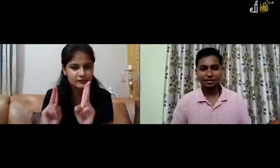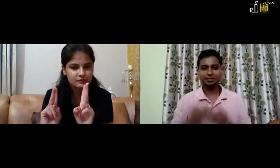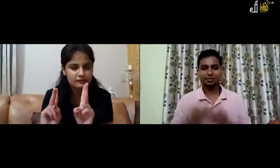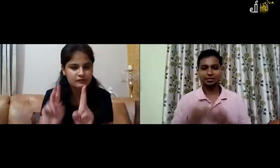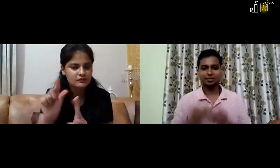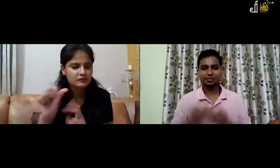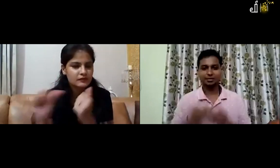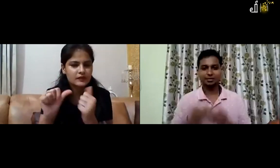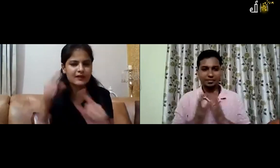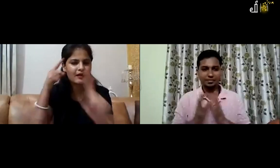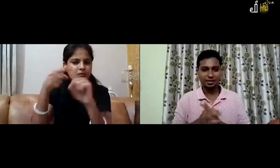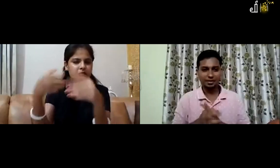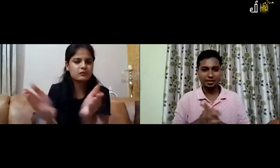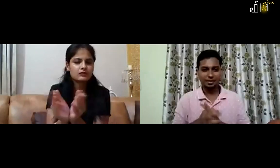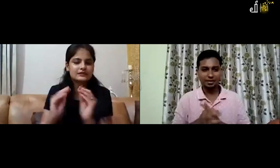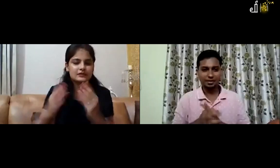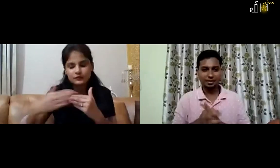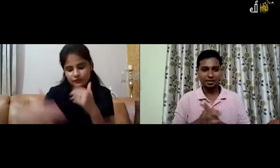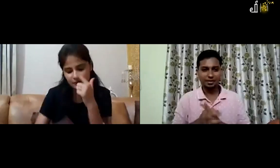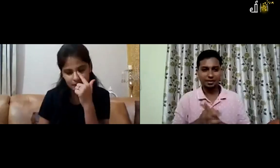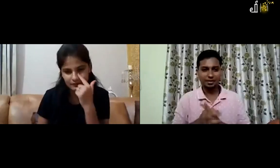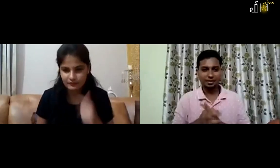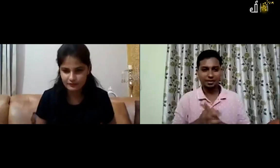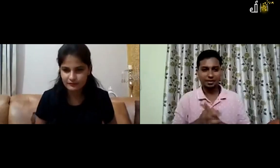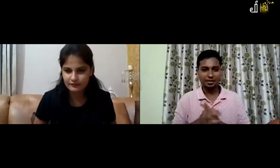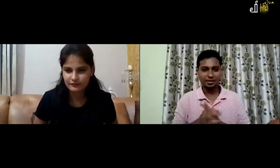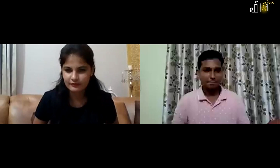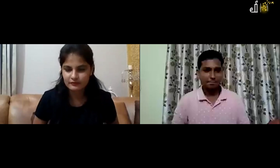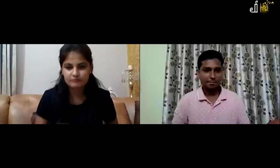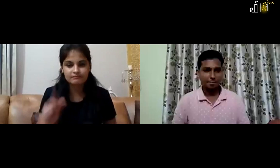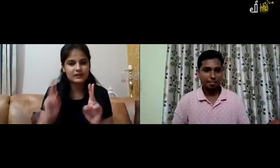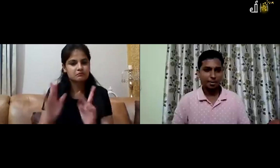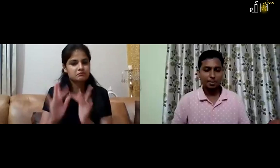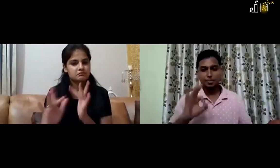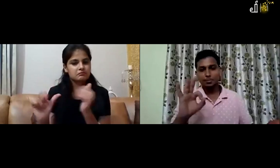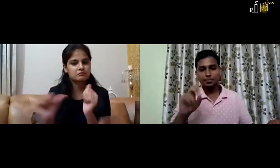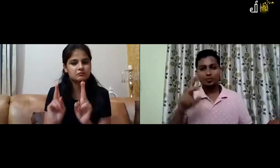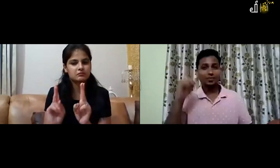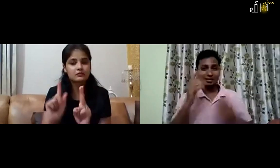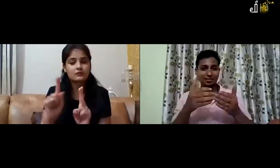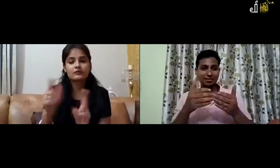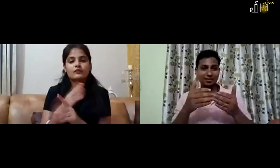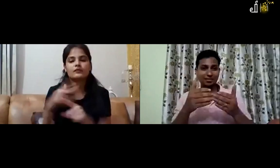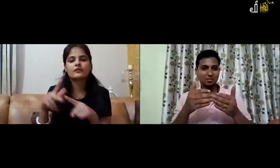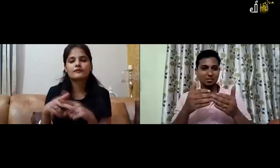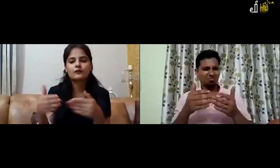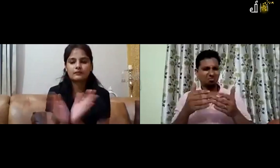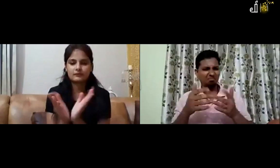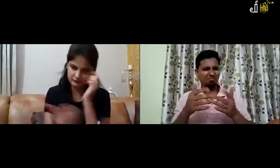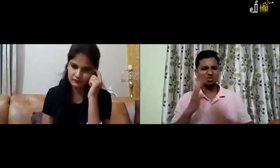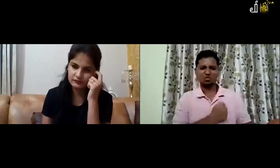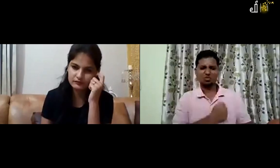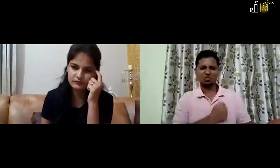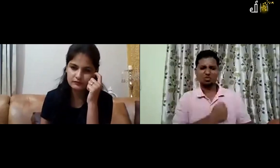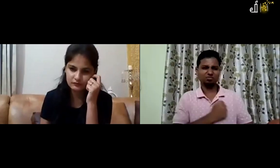I think Your internet is still a bit shaky. Uh, can you go ahead? Yeah, no, can't really see.